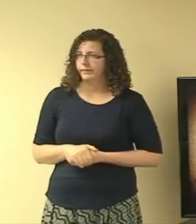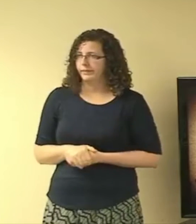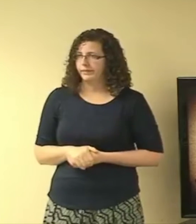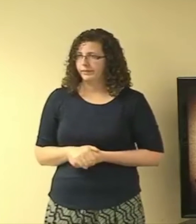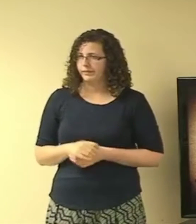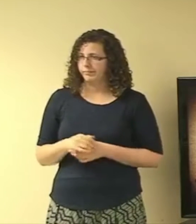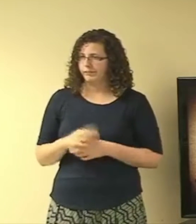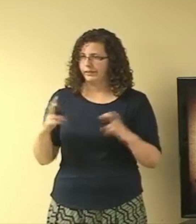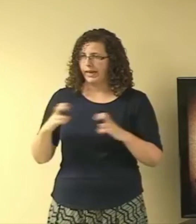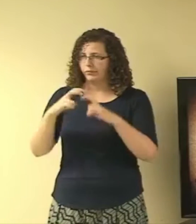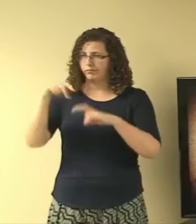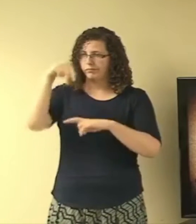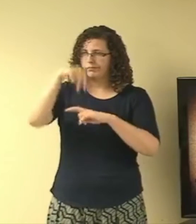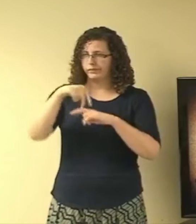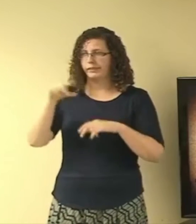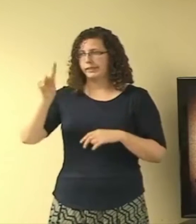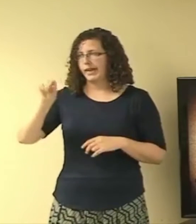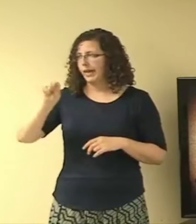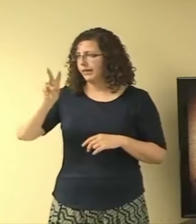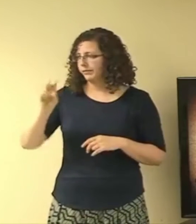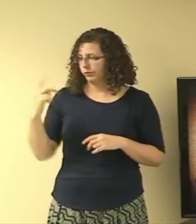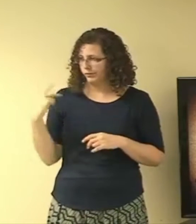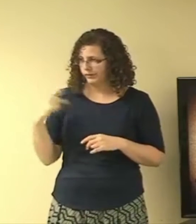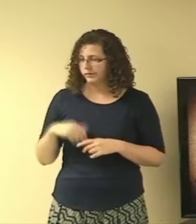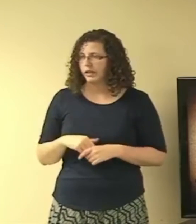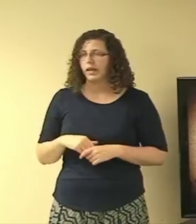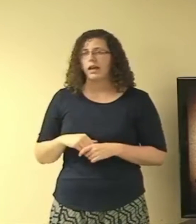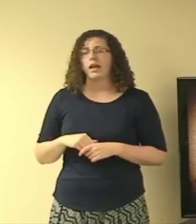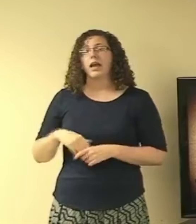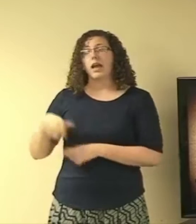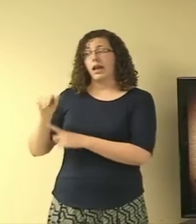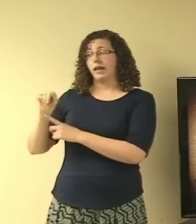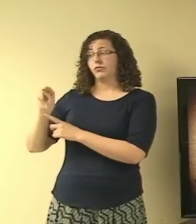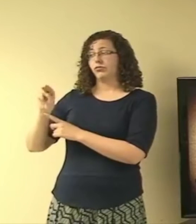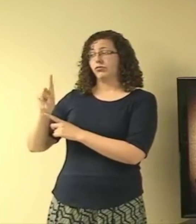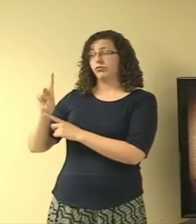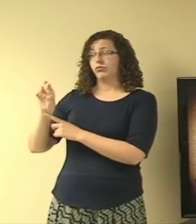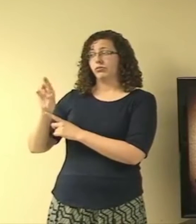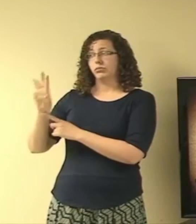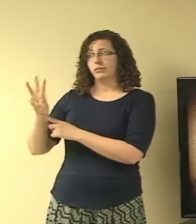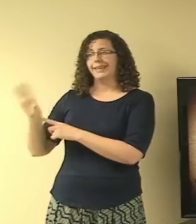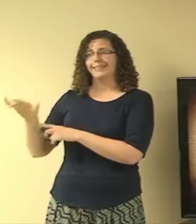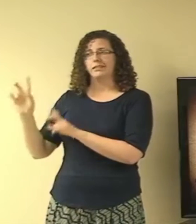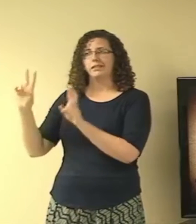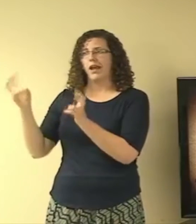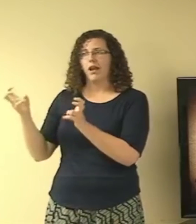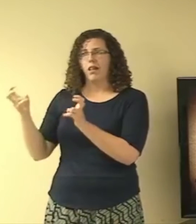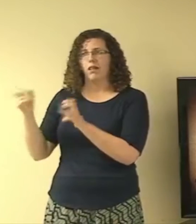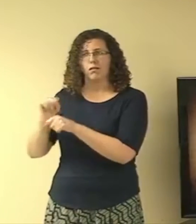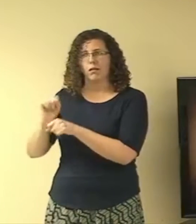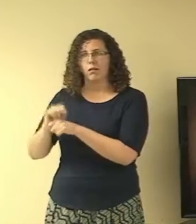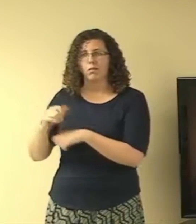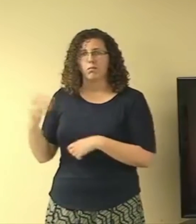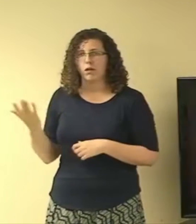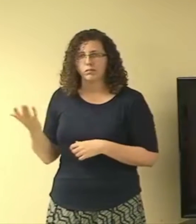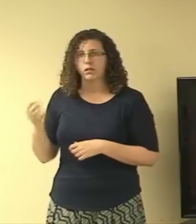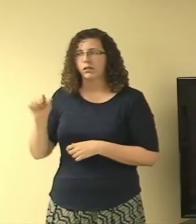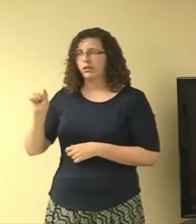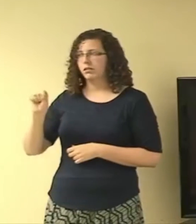top of the castle. There's Dave with Andrew. You know what Andrew's title was? He's the steward of the